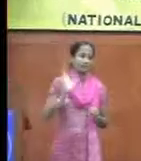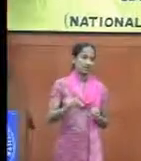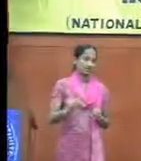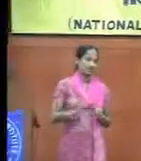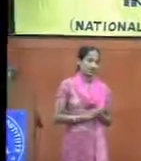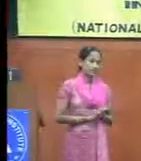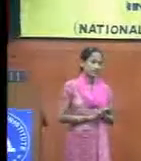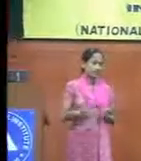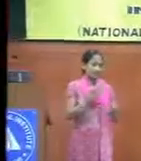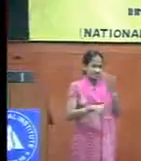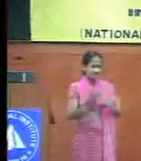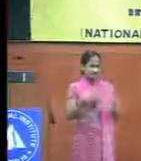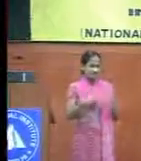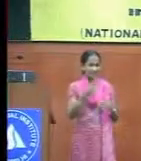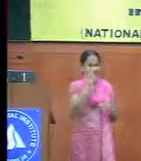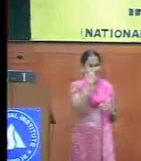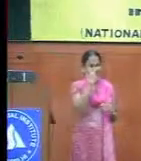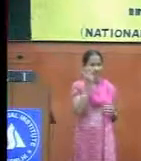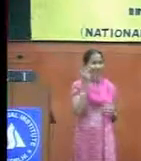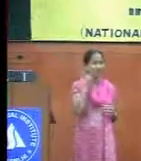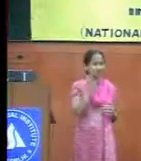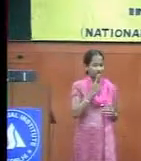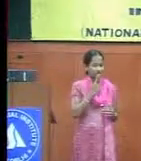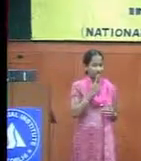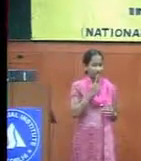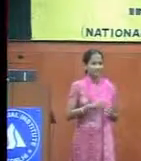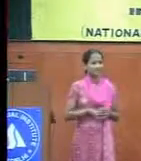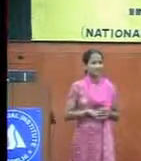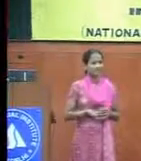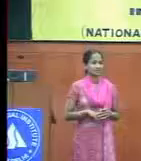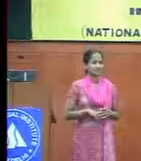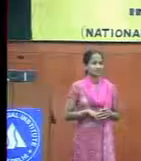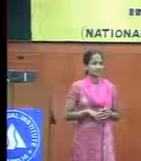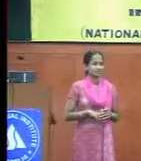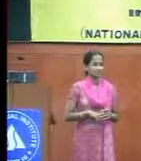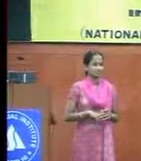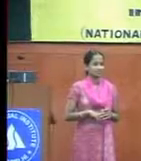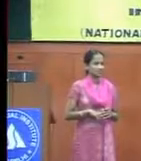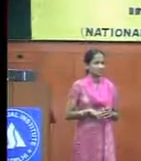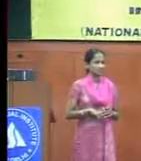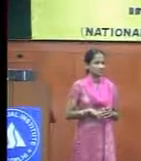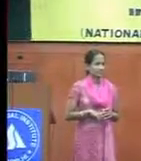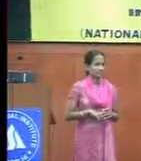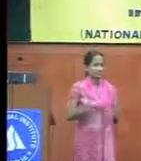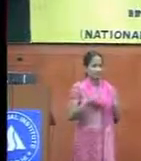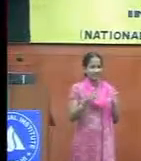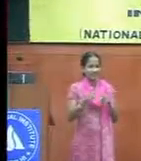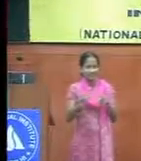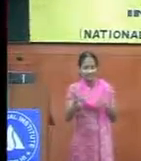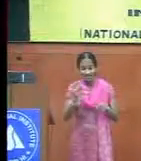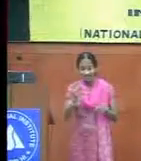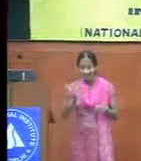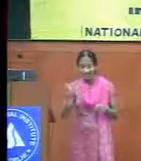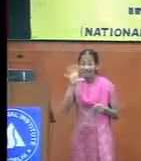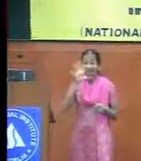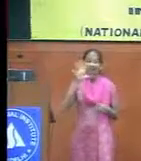one for the orthopedically handicapped, one for the deaf, and one for mentally retarded persons, and another for athletics,